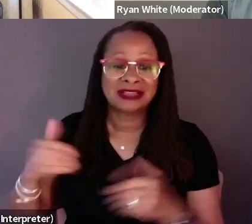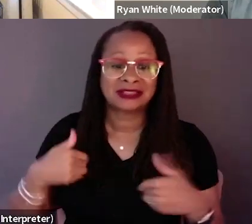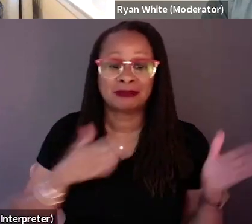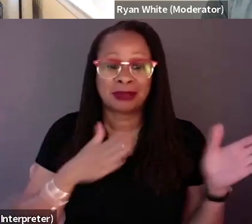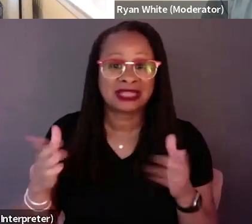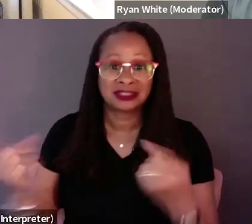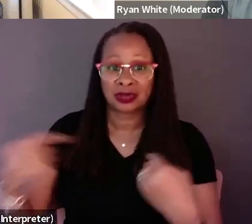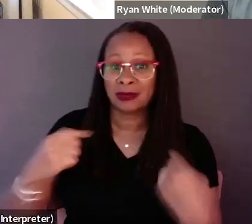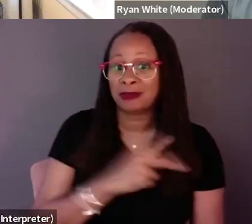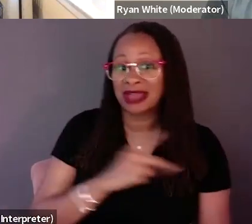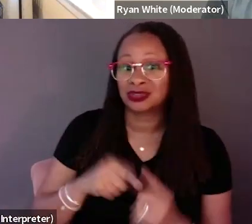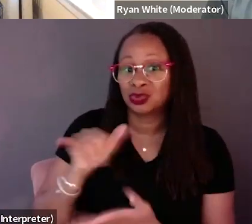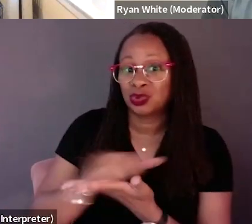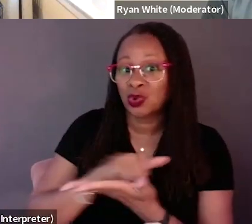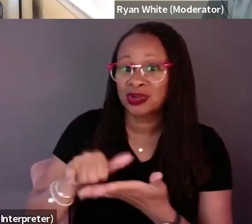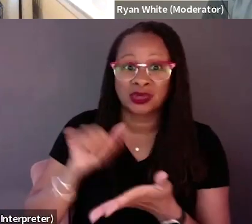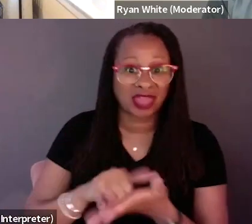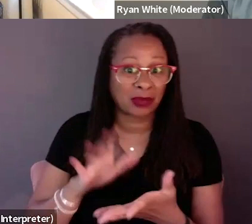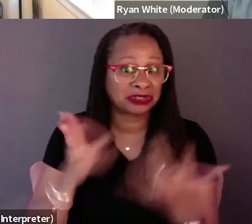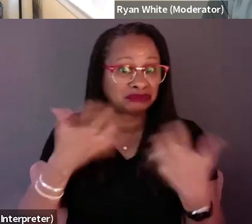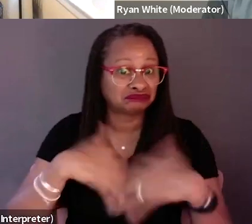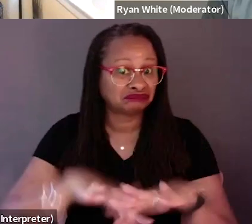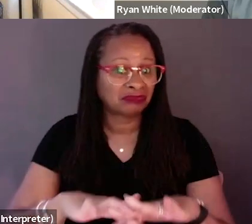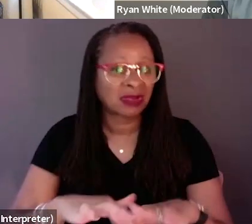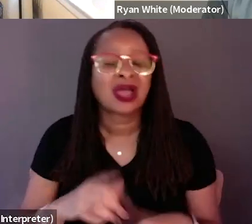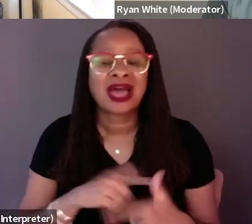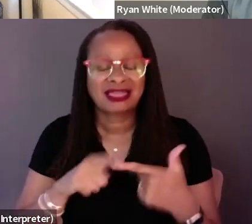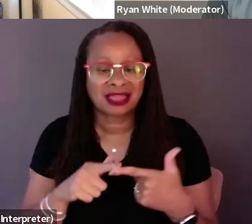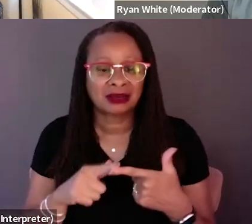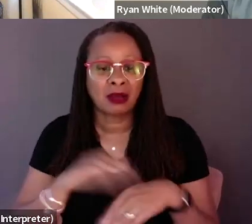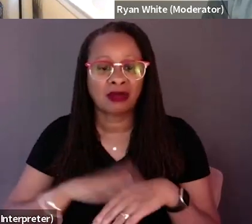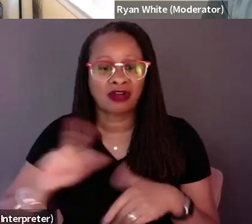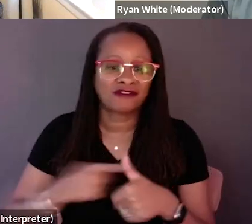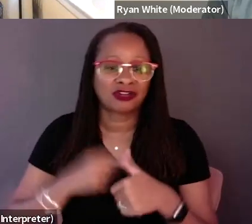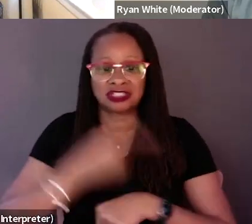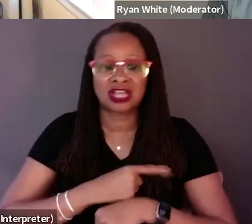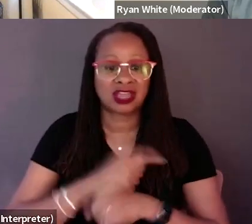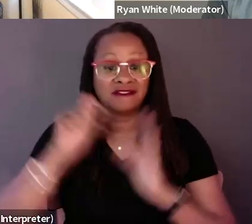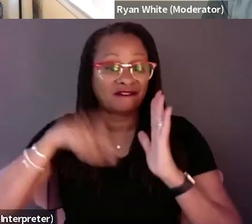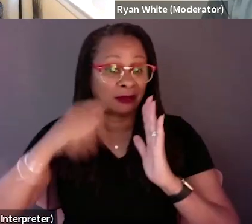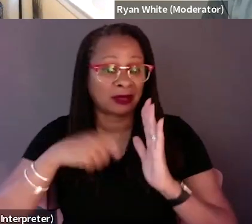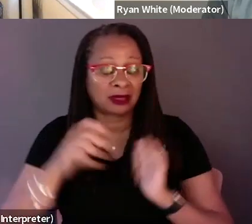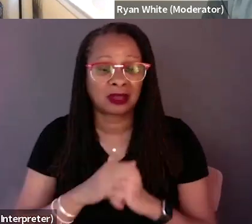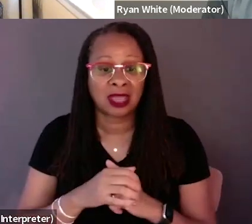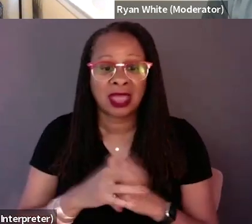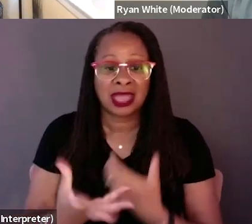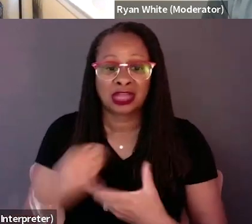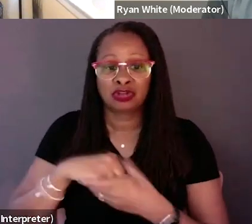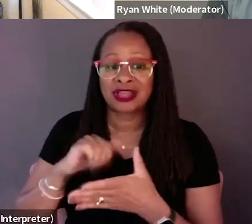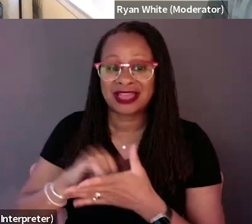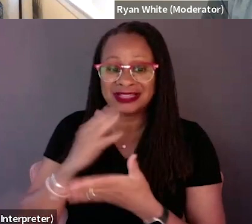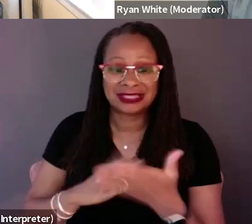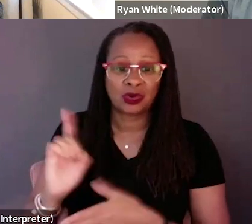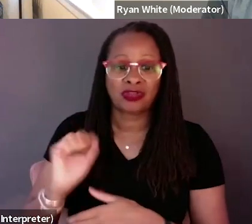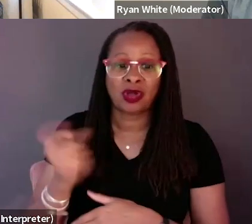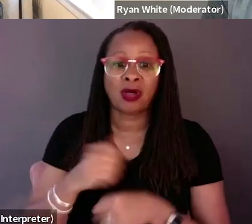some plans to be coming to New York, so that was all good. And then on our first day of shooting, included that